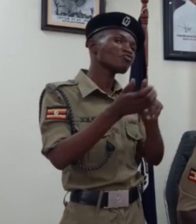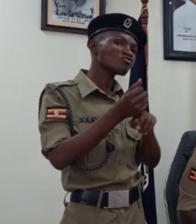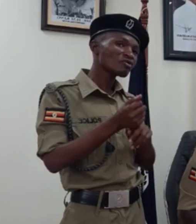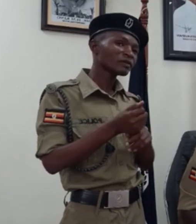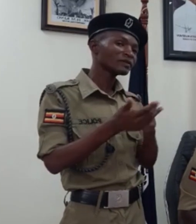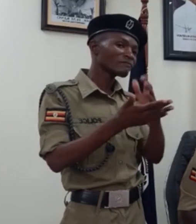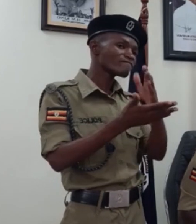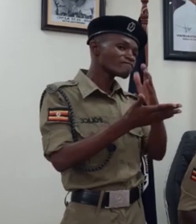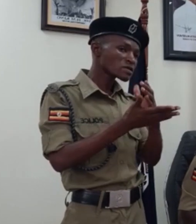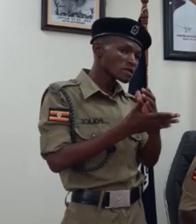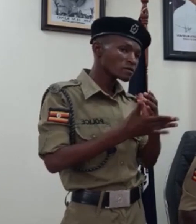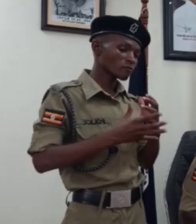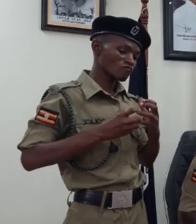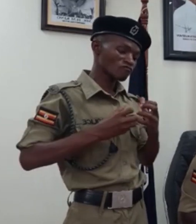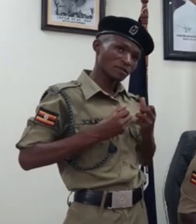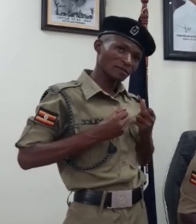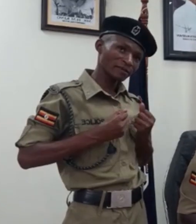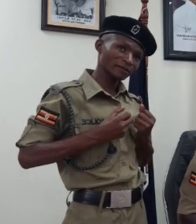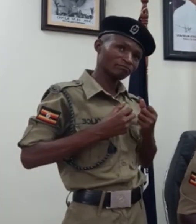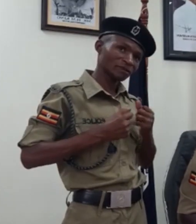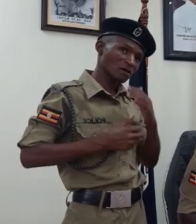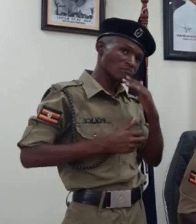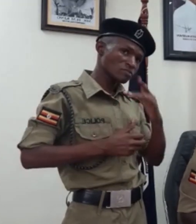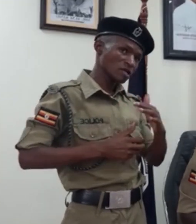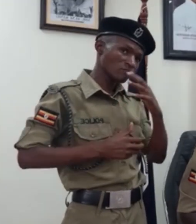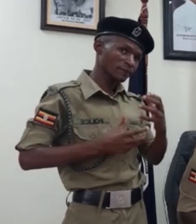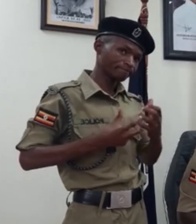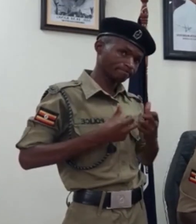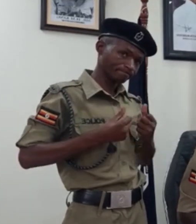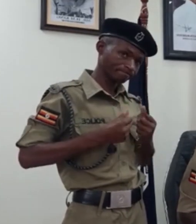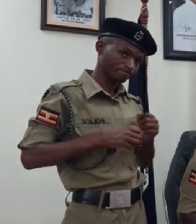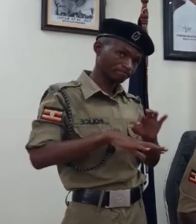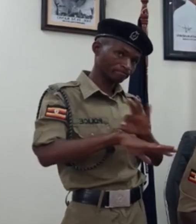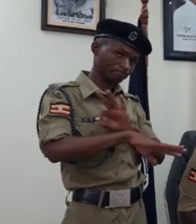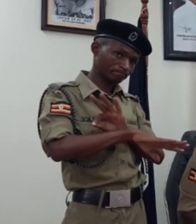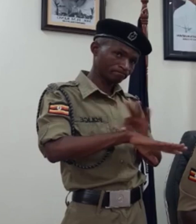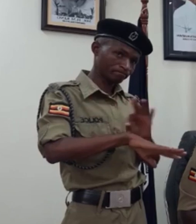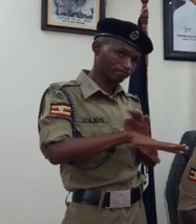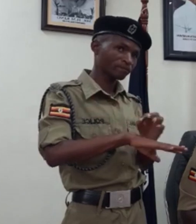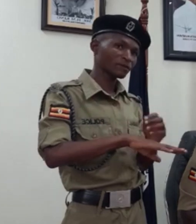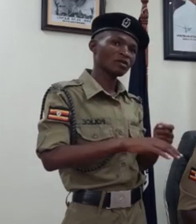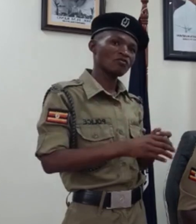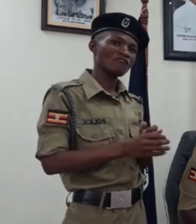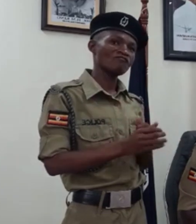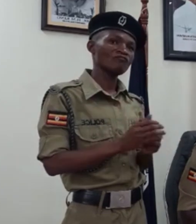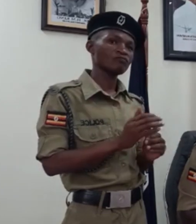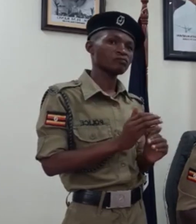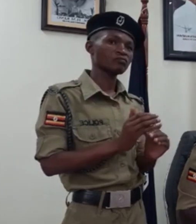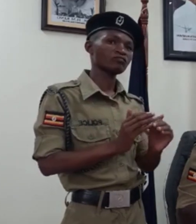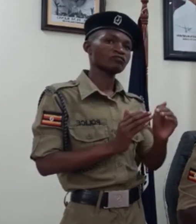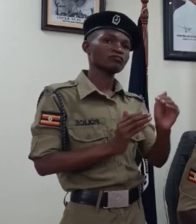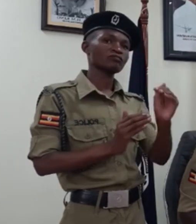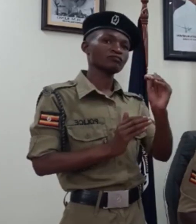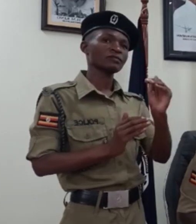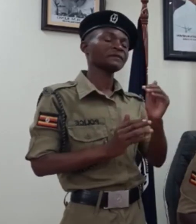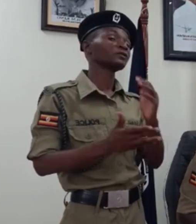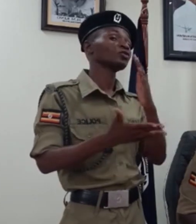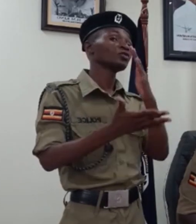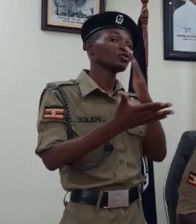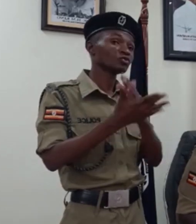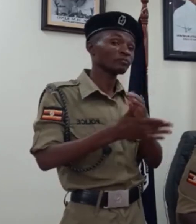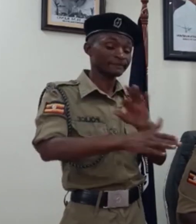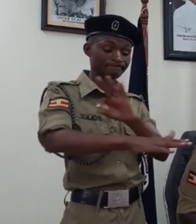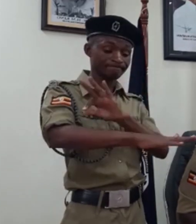okusumulula okubaaga ekifuba basobole okwetegereza era gye basanze akatundutundu